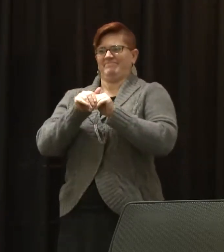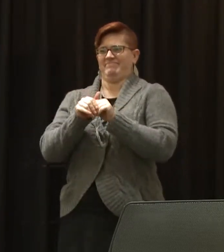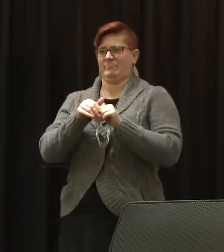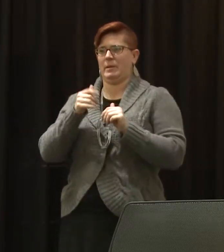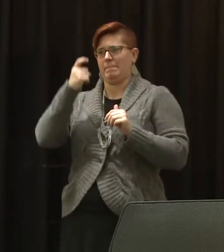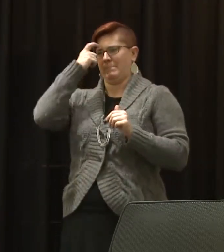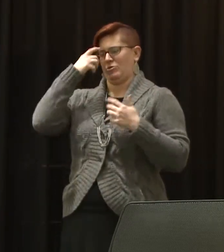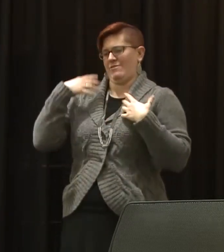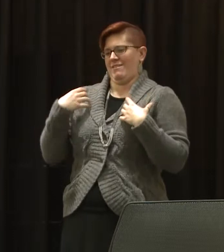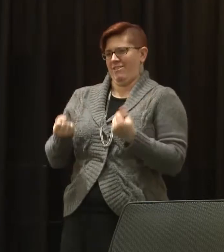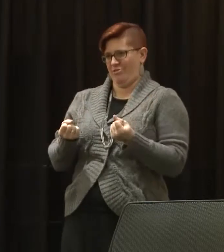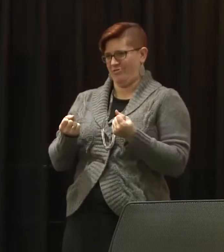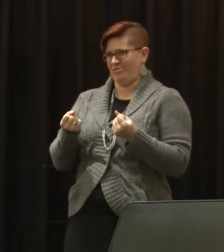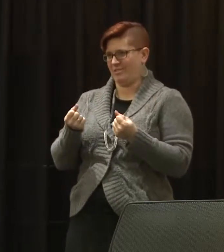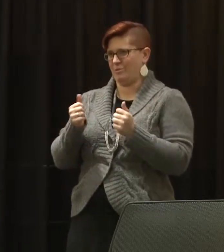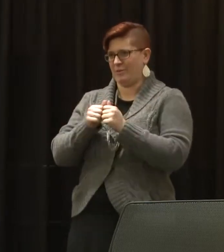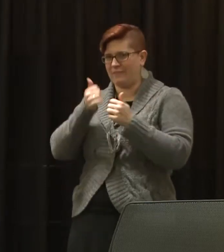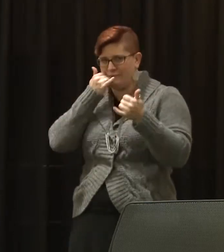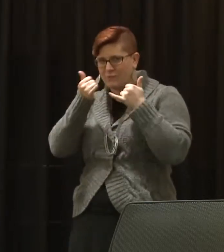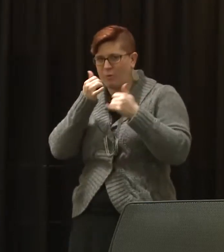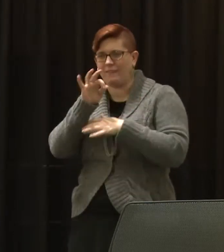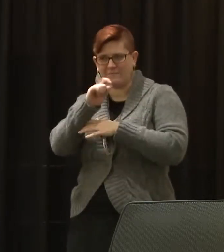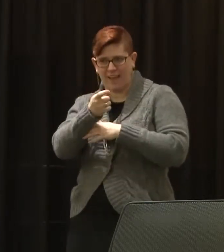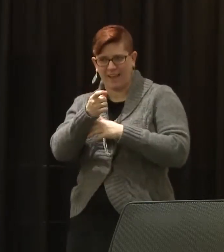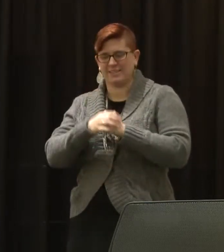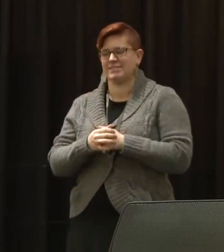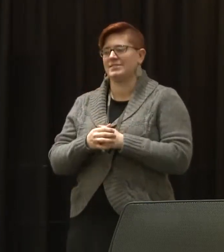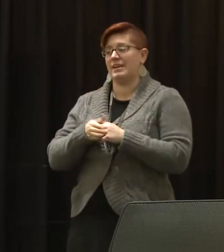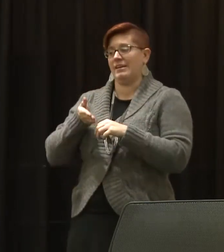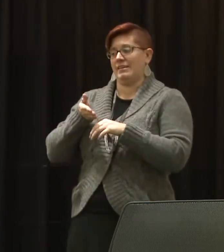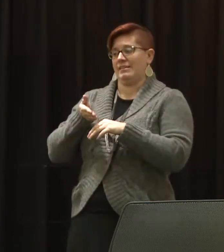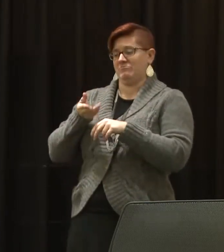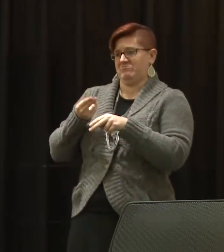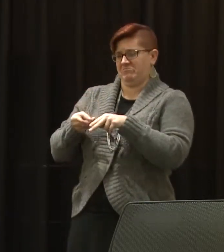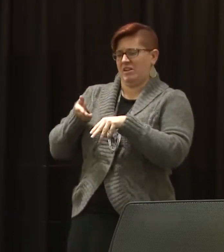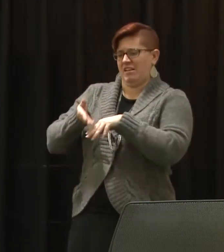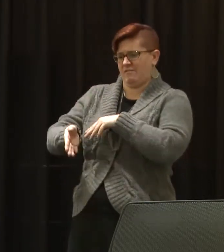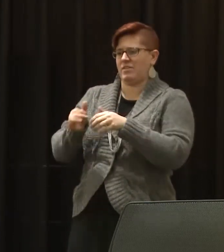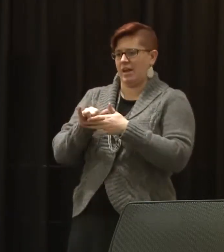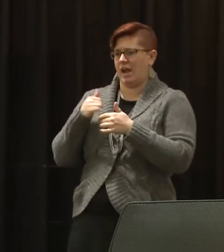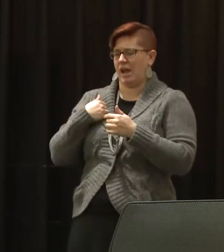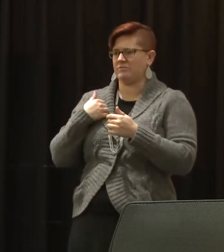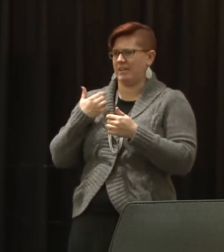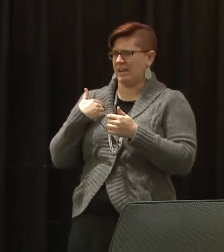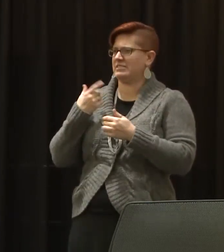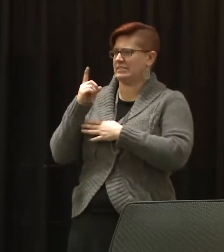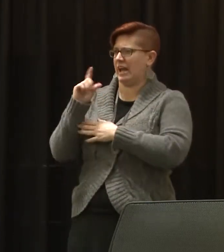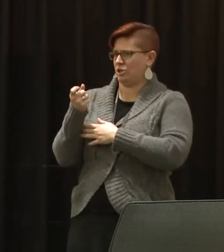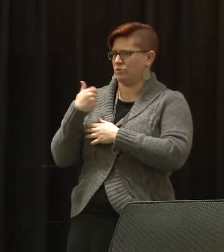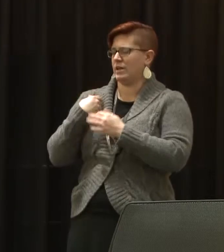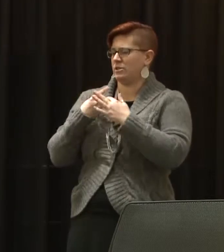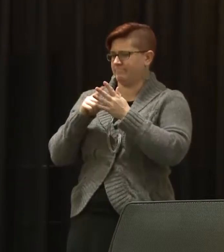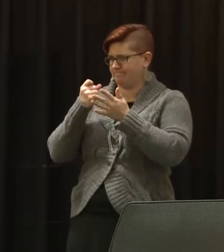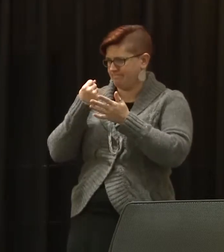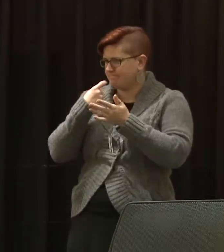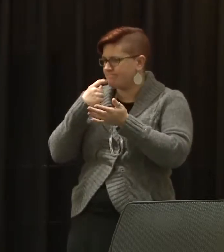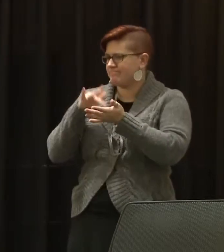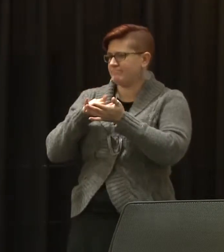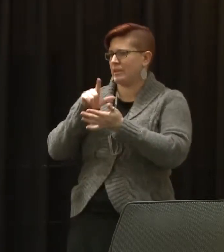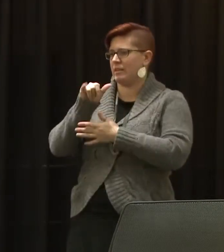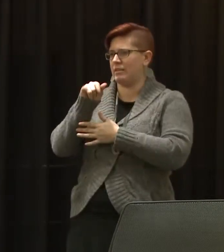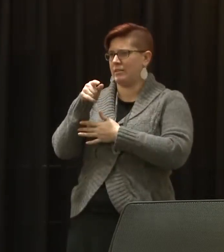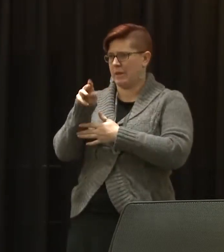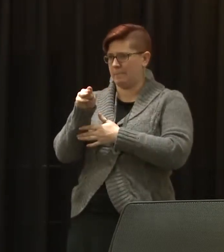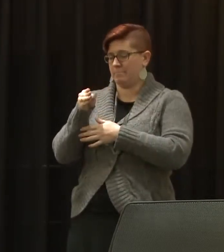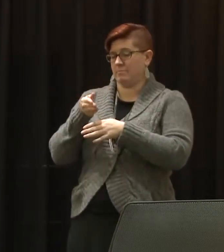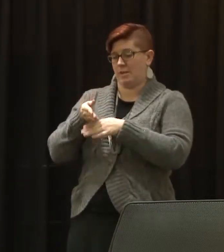and fax. Not too long after that transition, I was diagnosed and started on lithium. And a short while after that, my mother cut me out of her